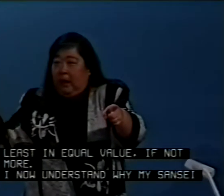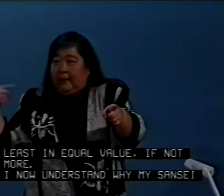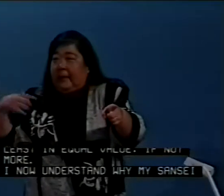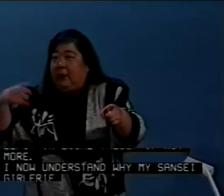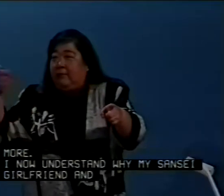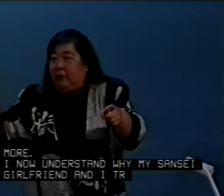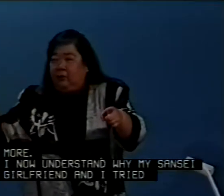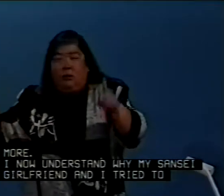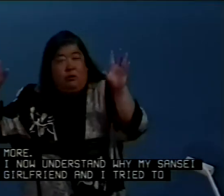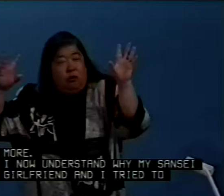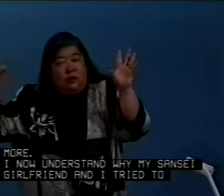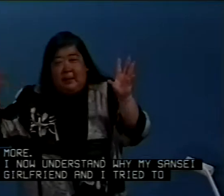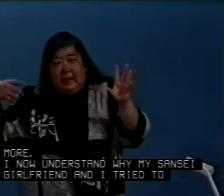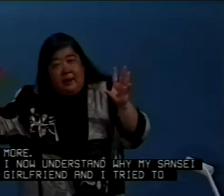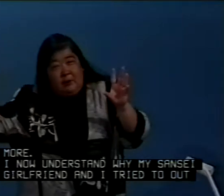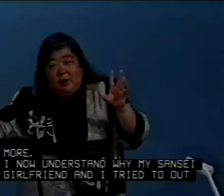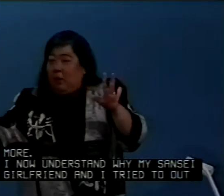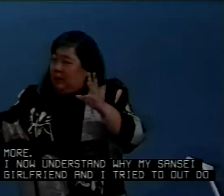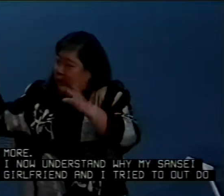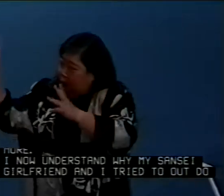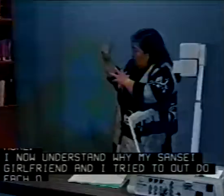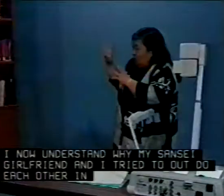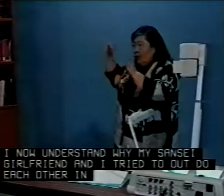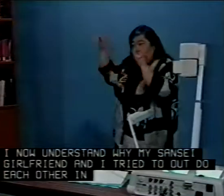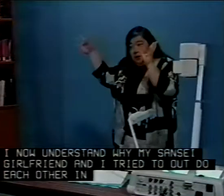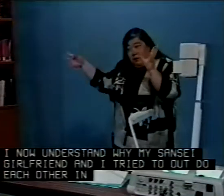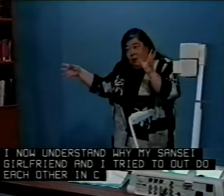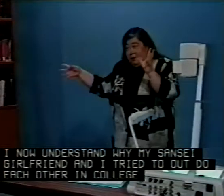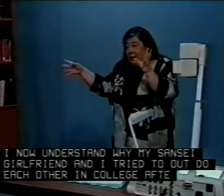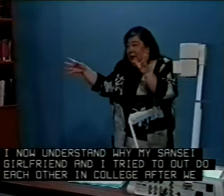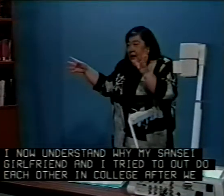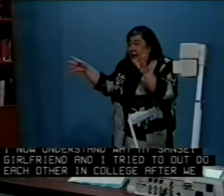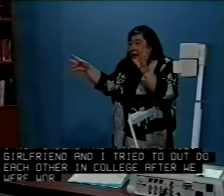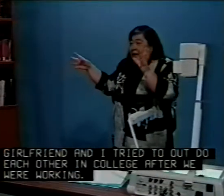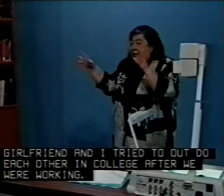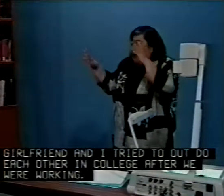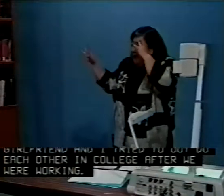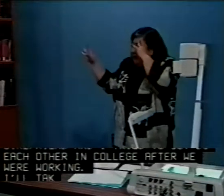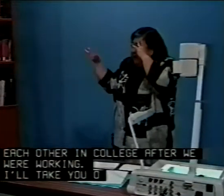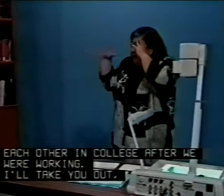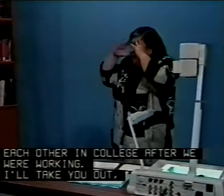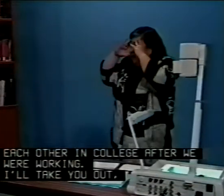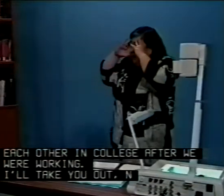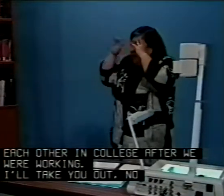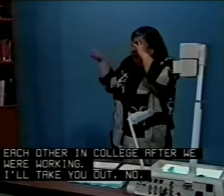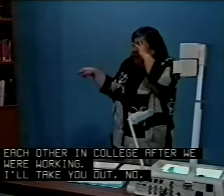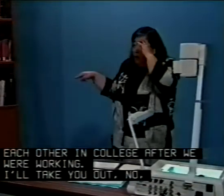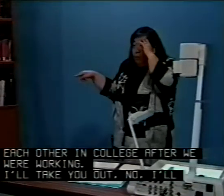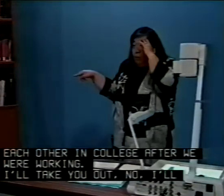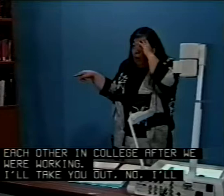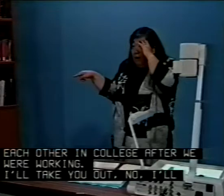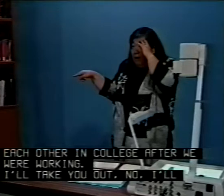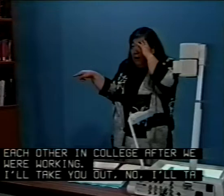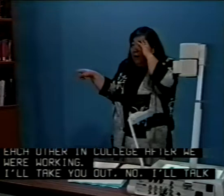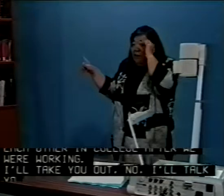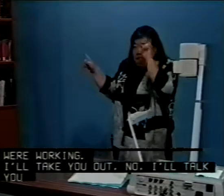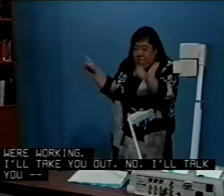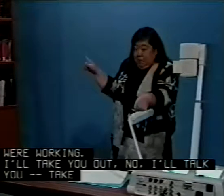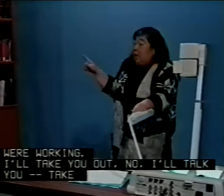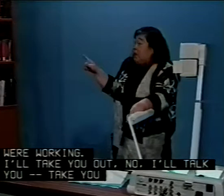take her out for dinner. No, let me take you out. No, I'll take you out. And I used to hate this feeling of now I owe you one. In doing